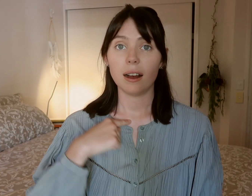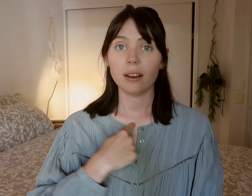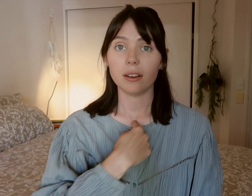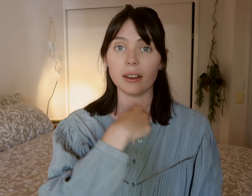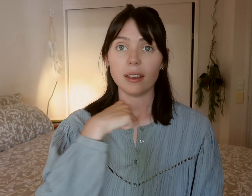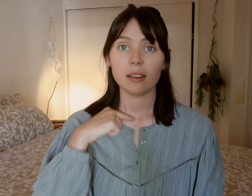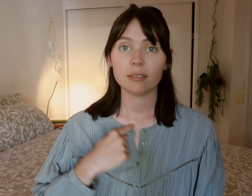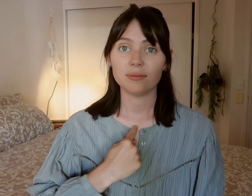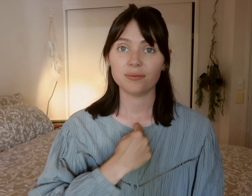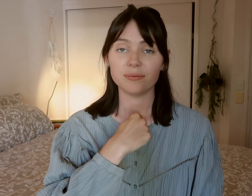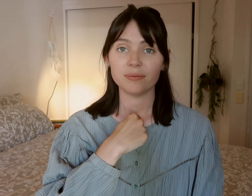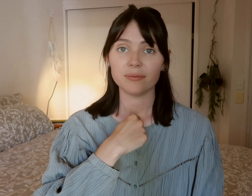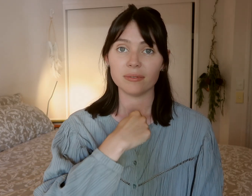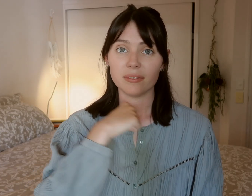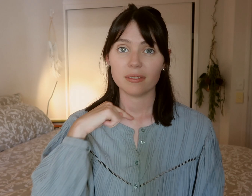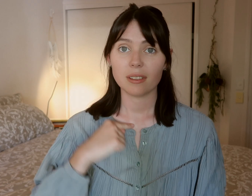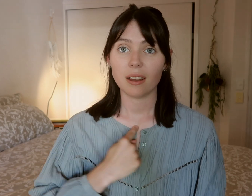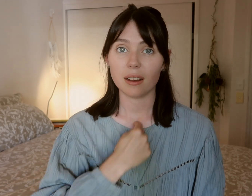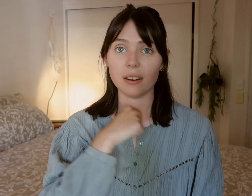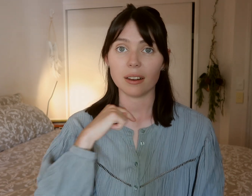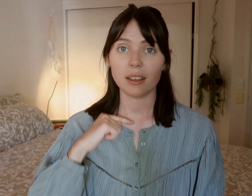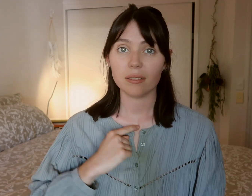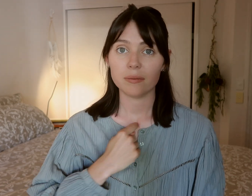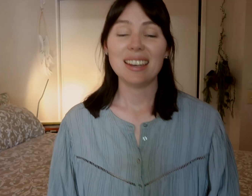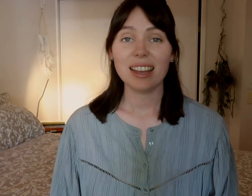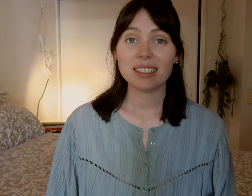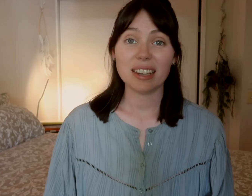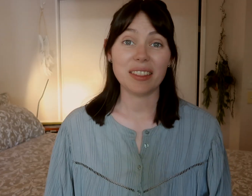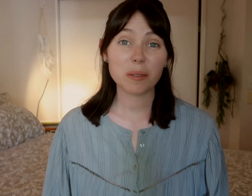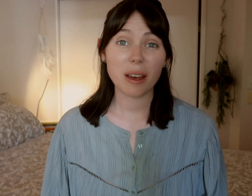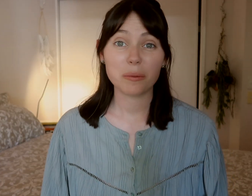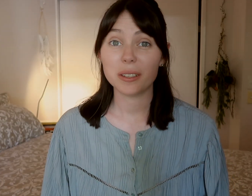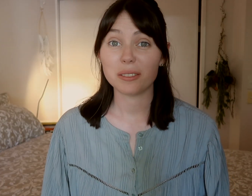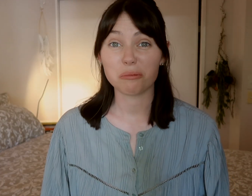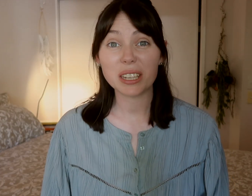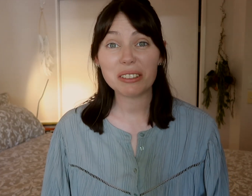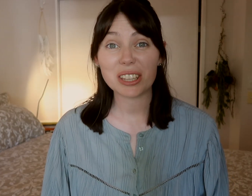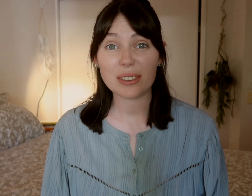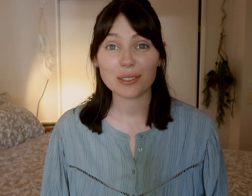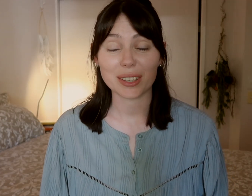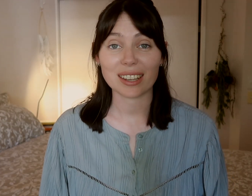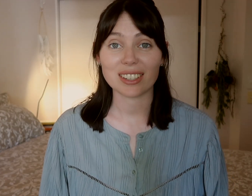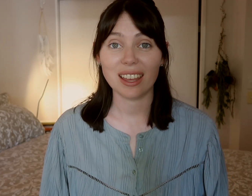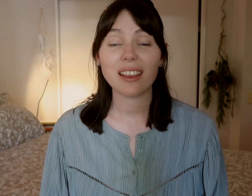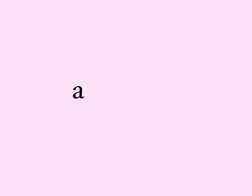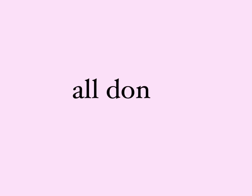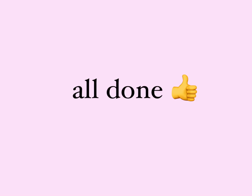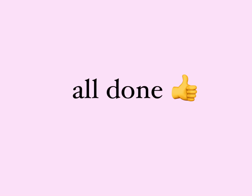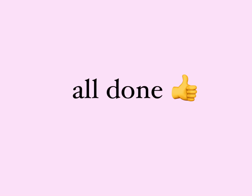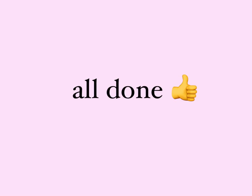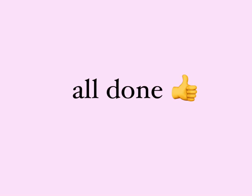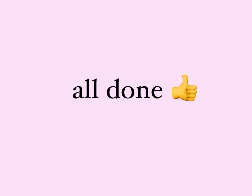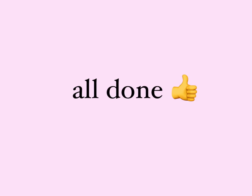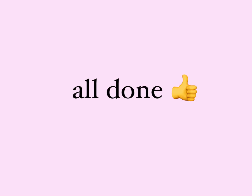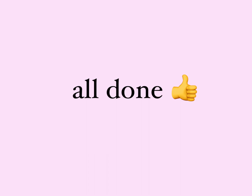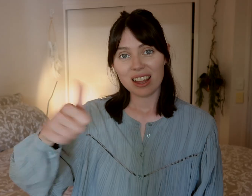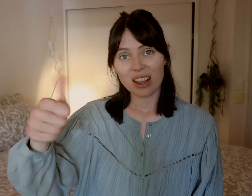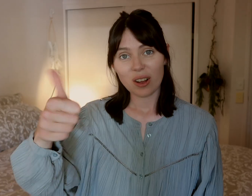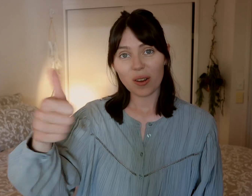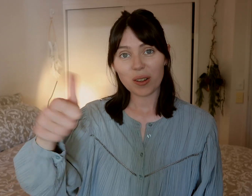Hungry. Hungry. Next, and this one was really really useful actually. All done. All